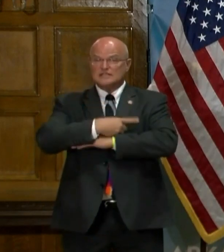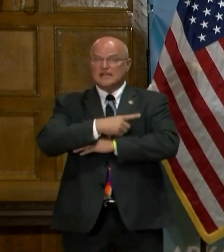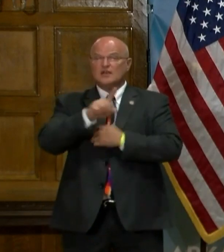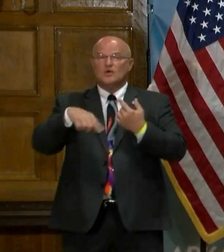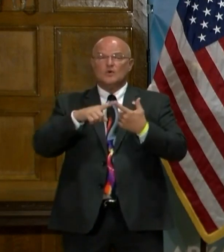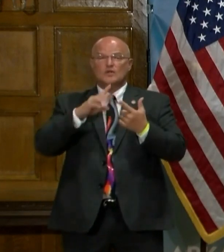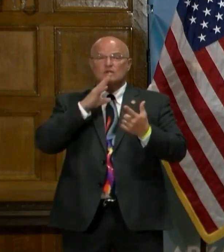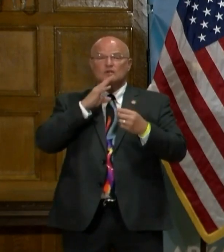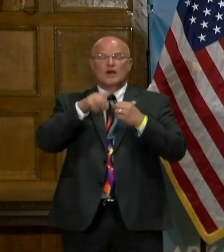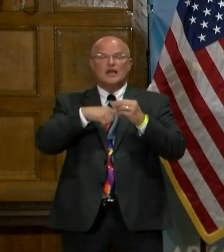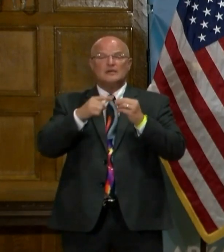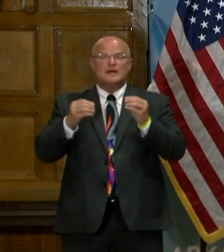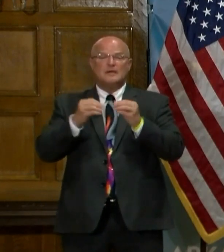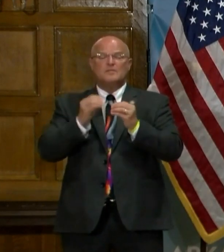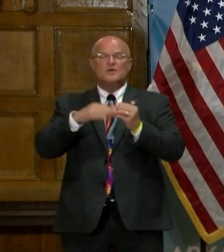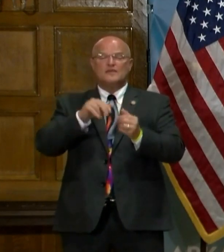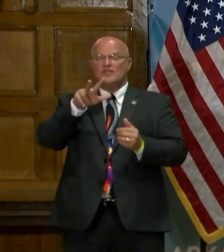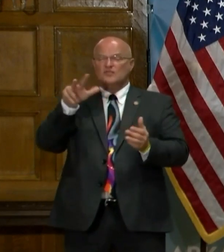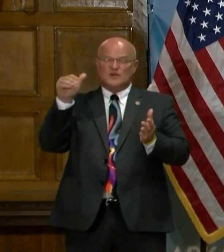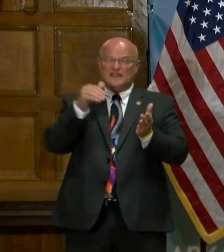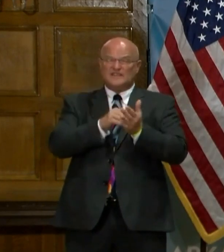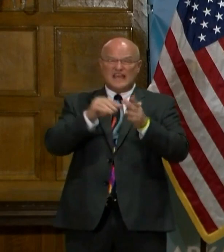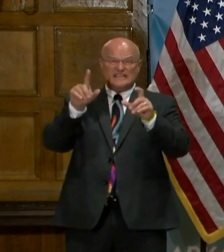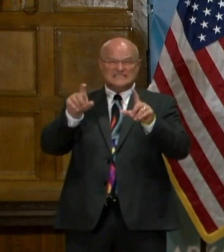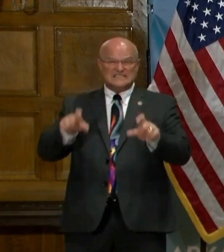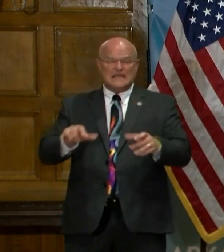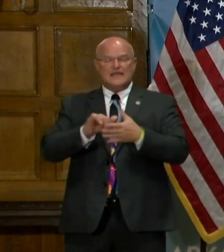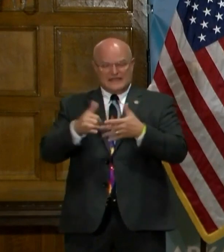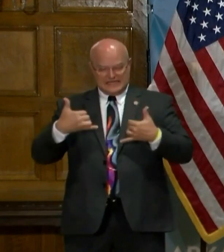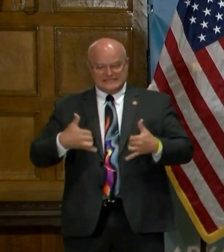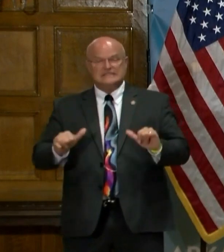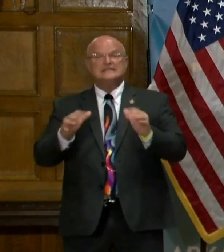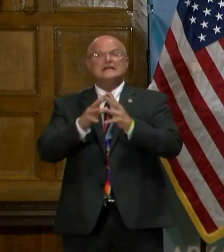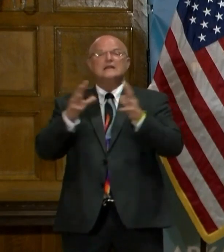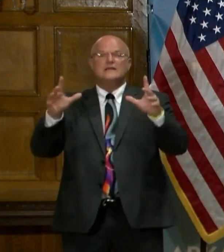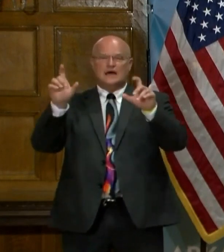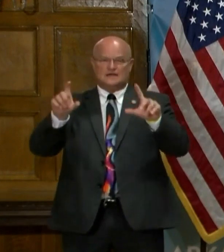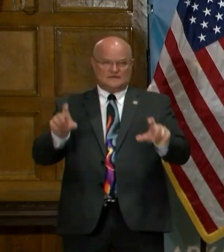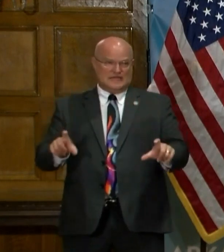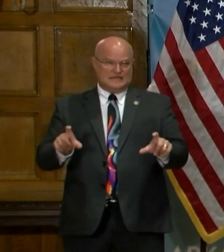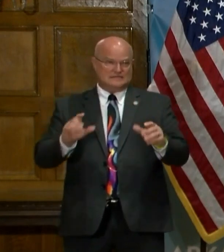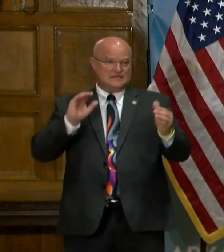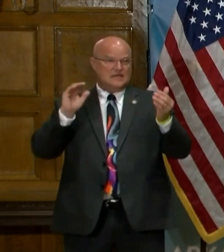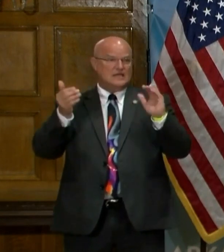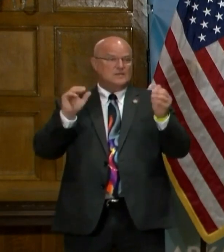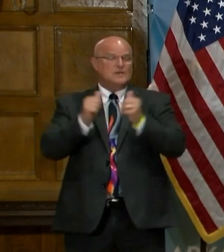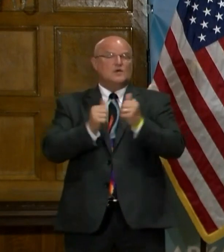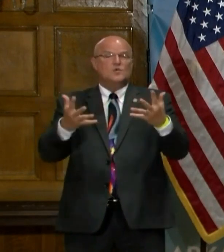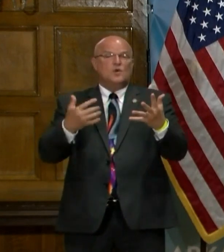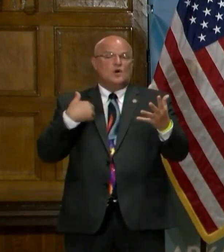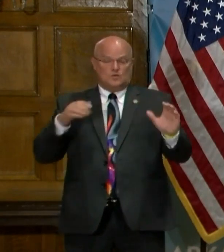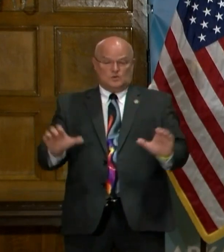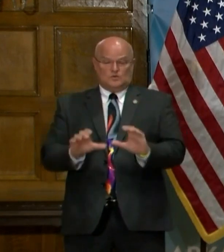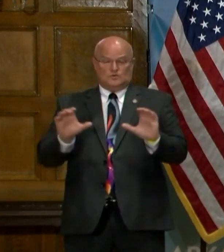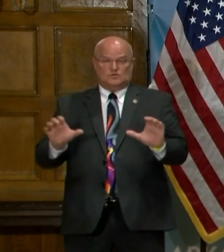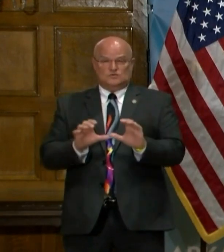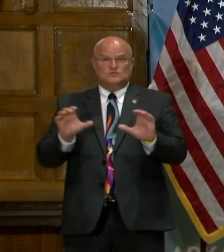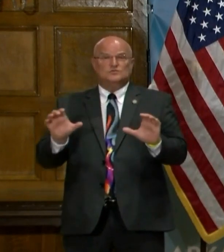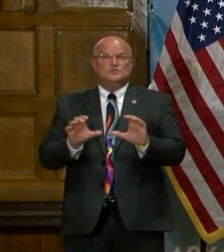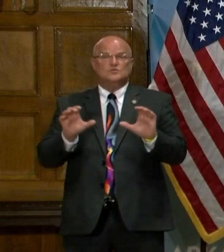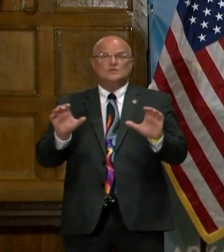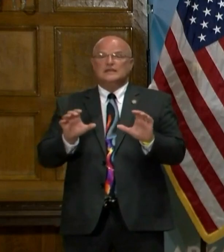whenever you're talking about over 3,000 tests, that is still a lot of tests, you know, compared to what we were doing